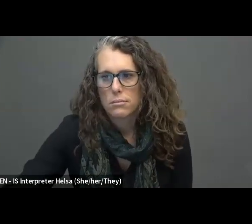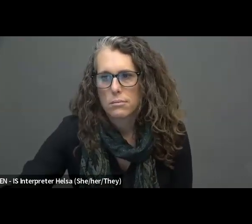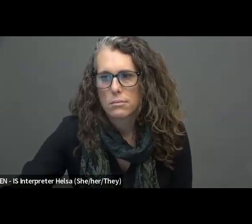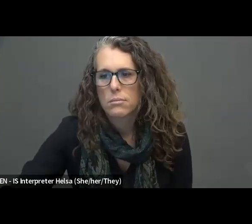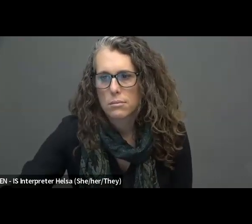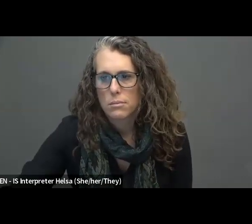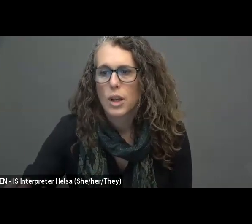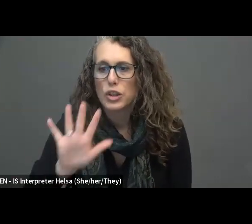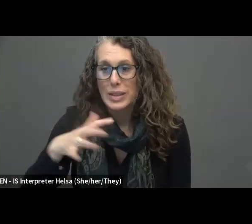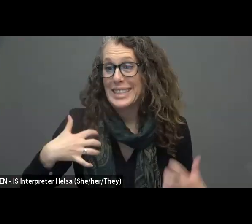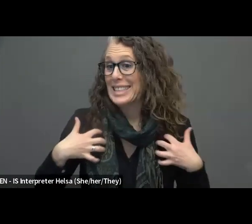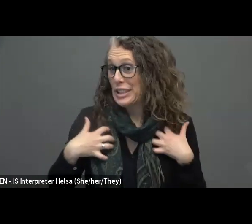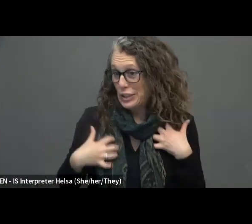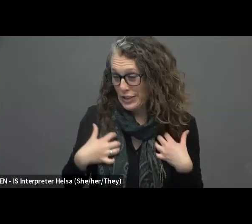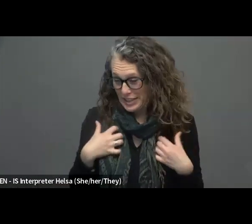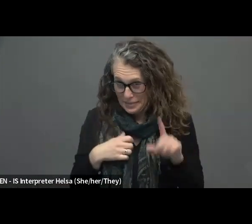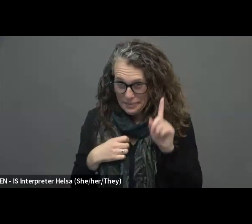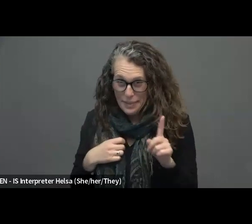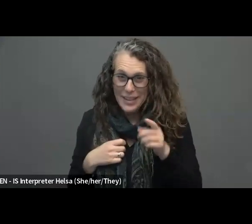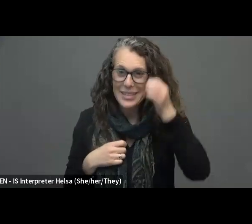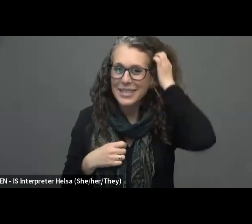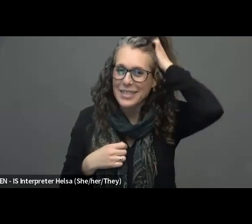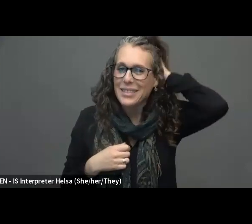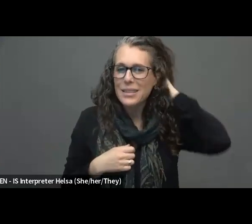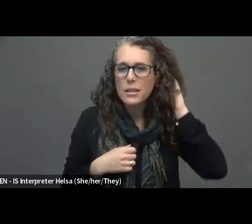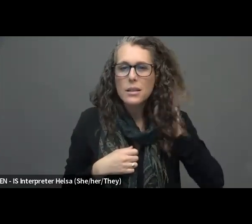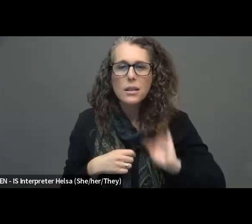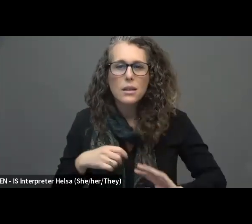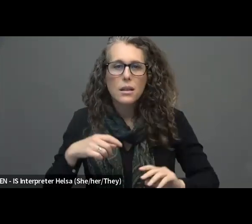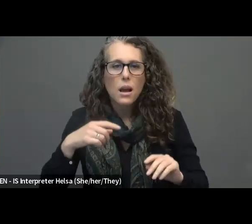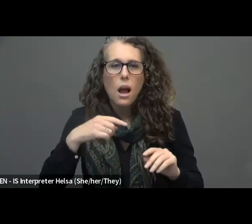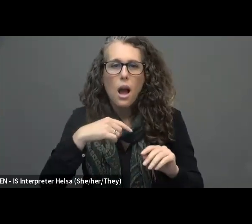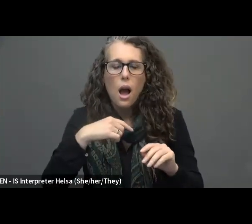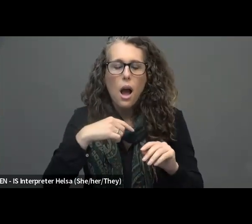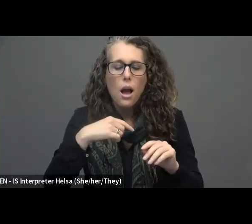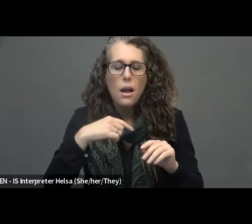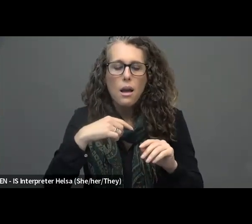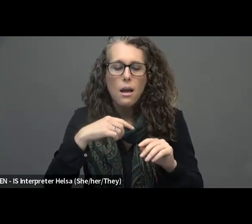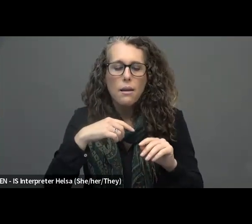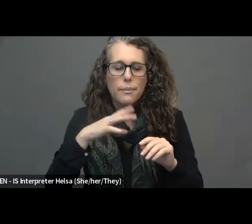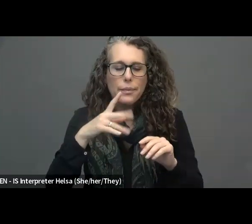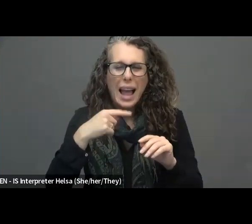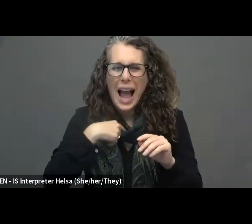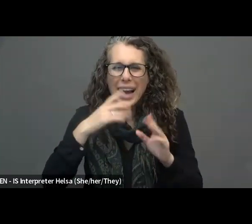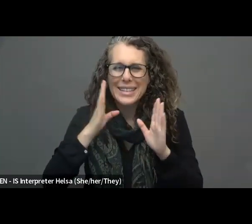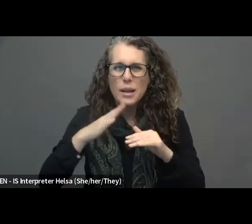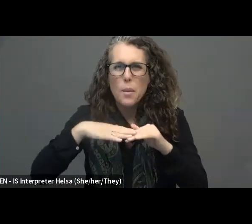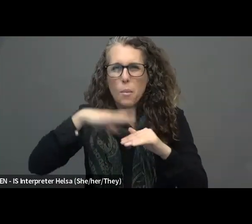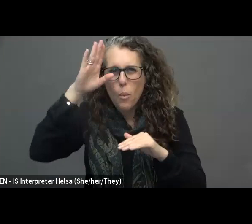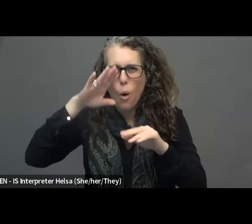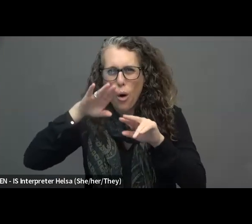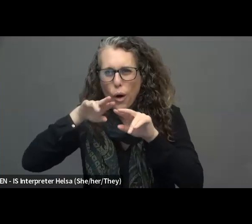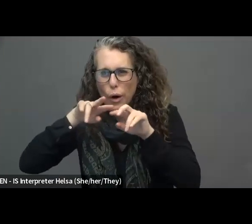Interestingly, but I haven't looked at it in detail after a statistical analysis, we ordered the sentences in terms of